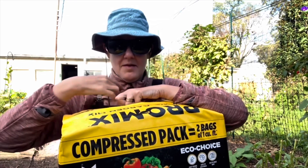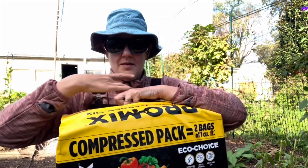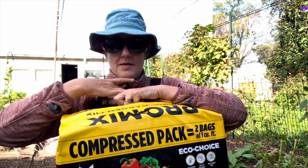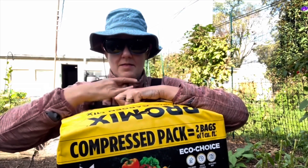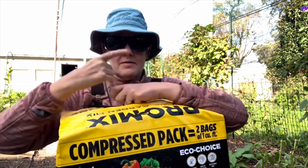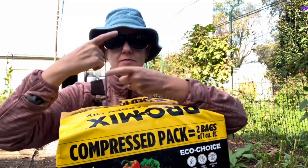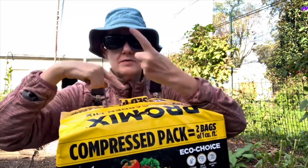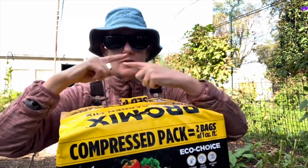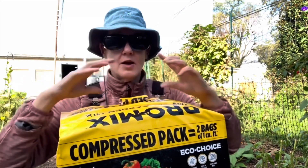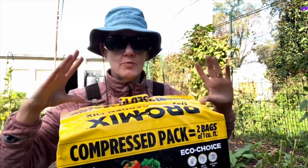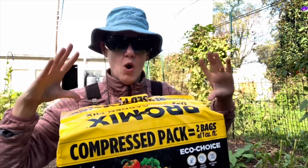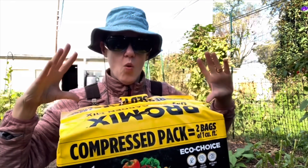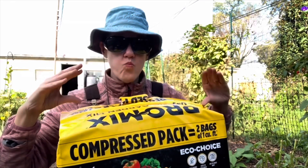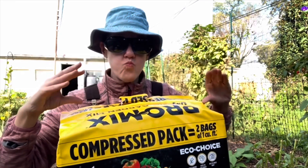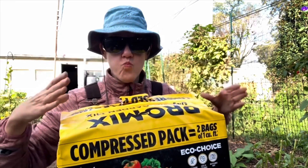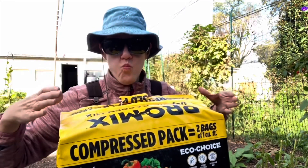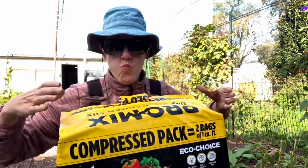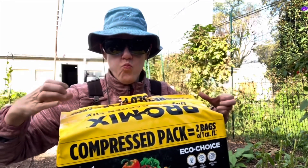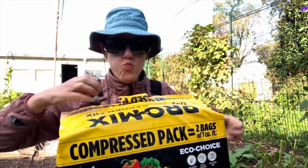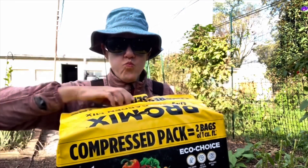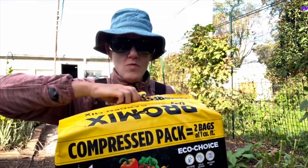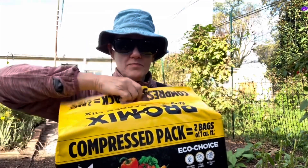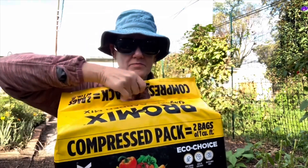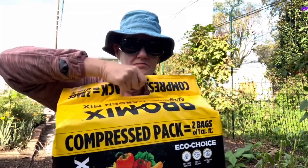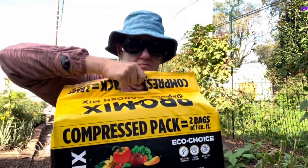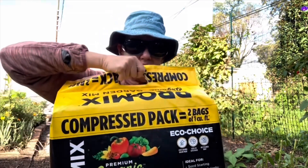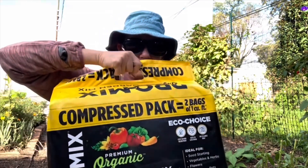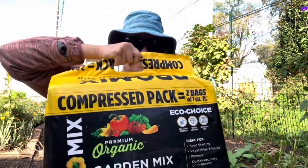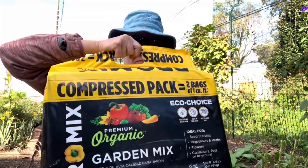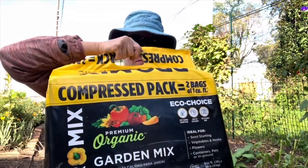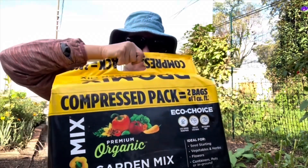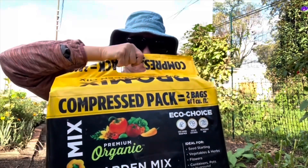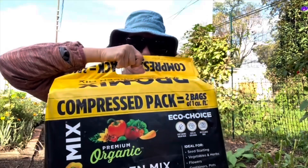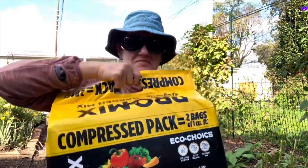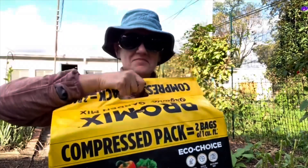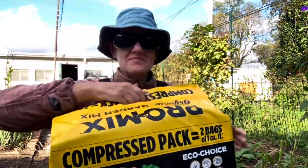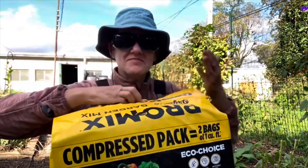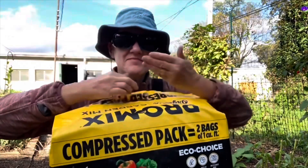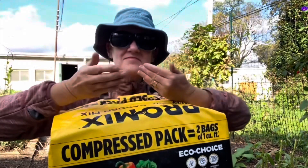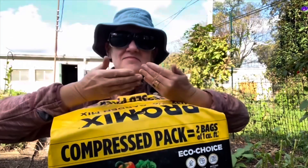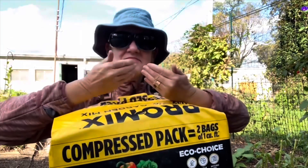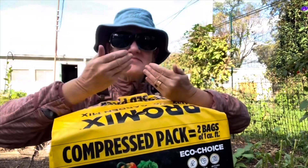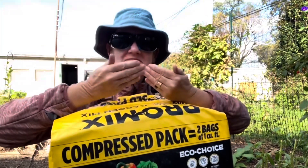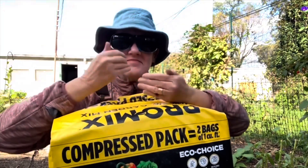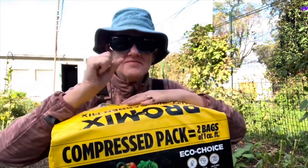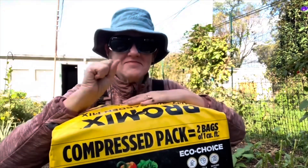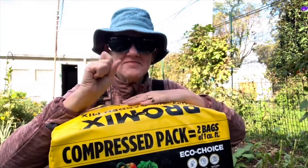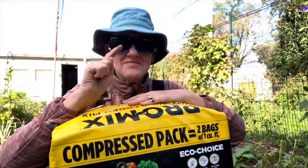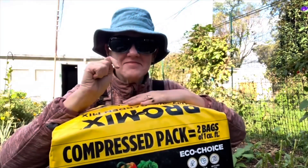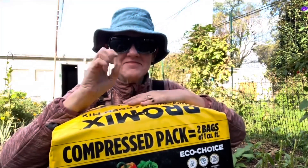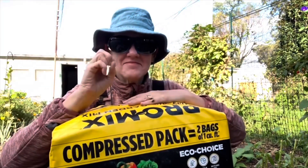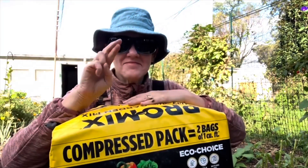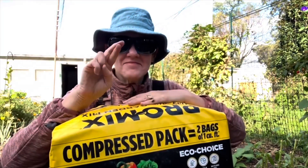I like that it comes compressed with this handle. It's really easy to store.